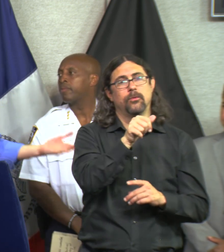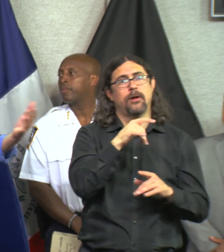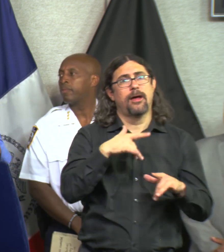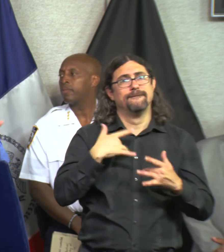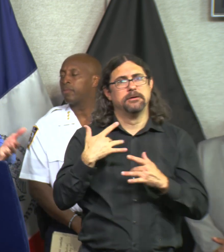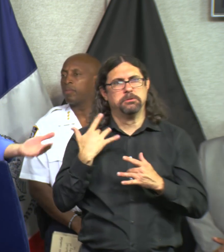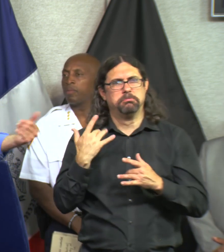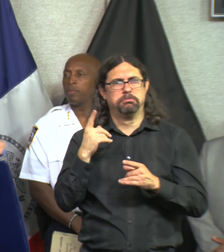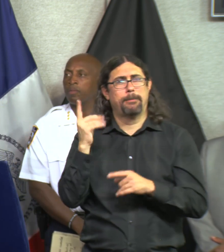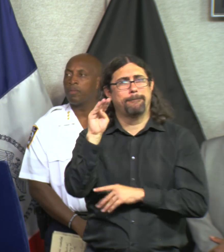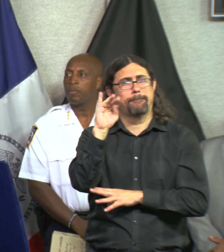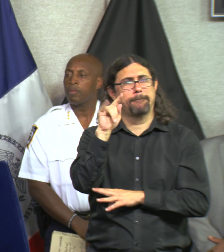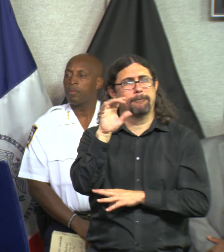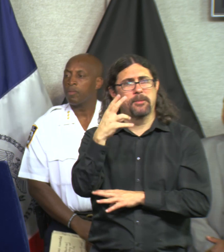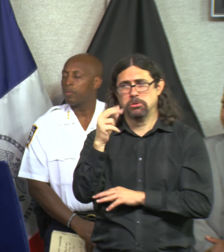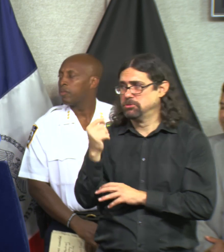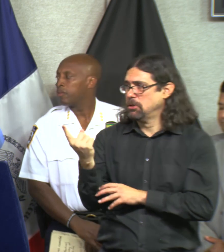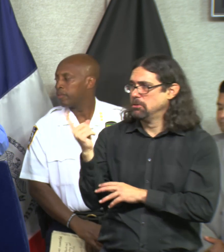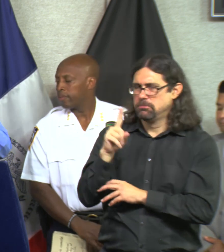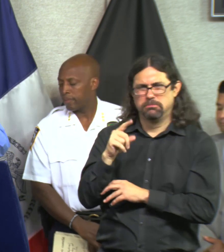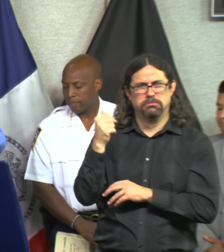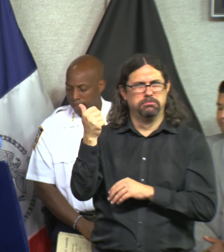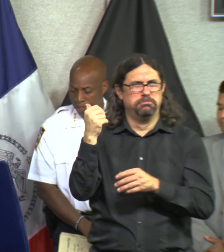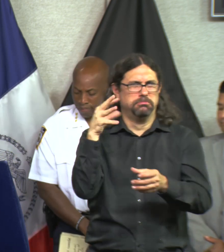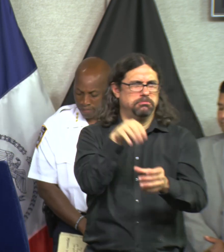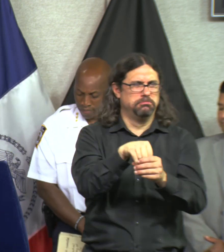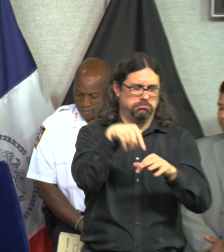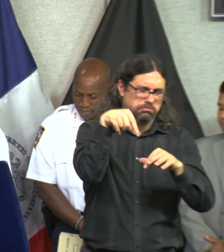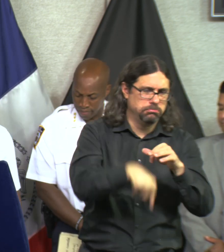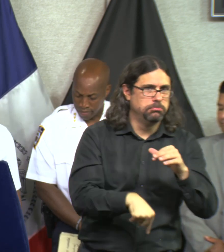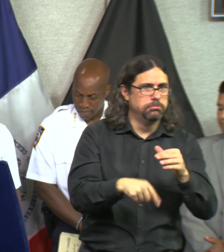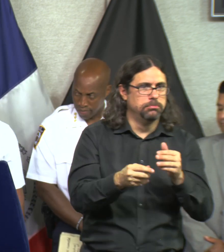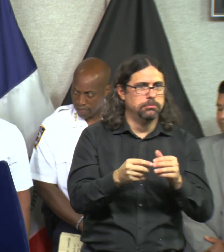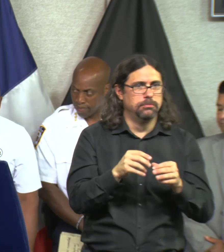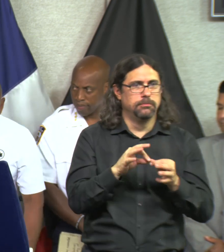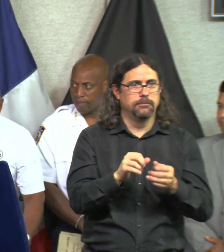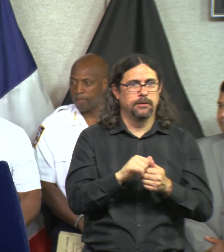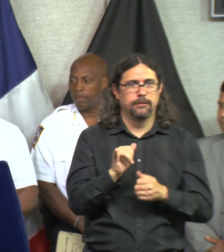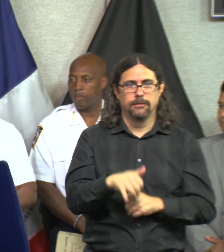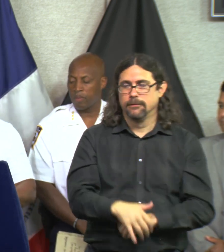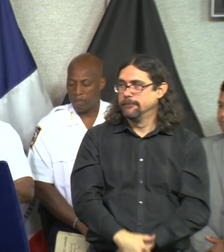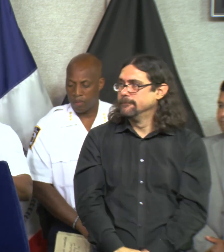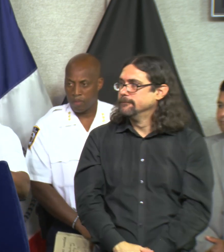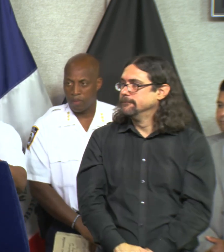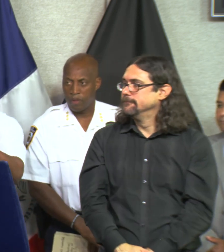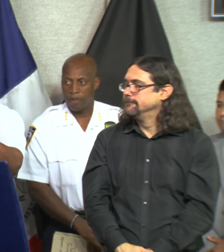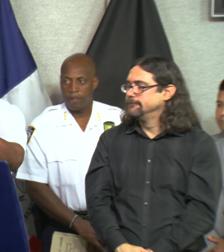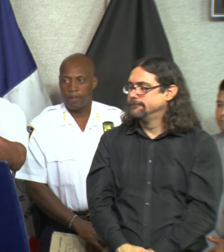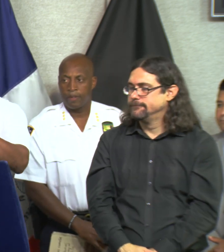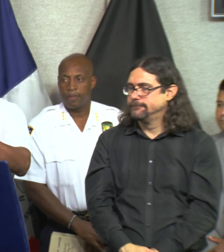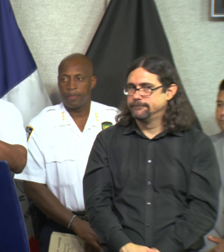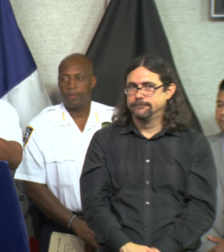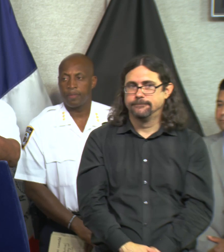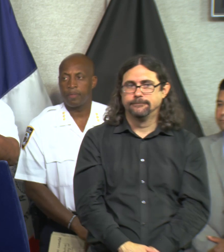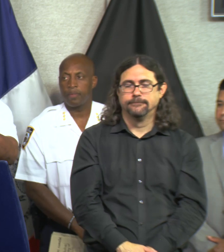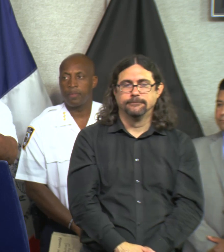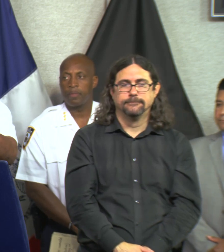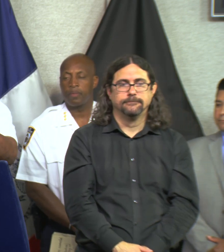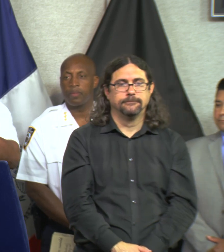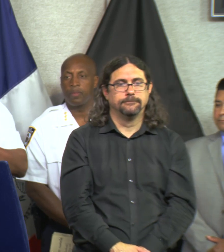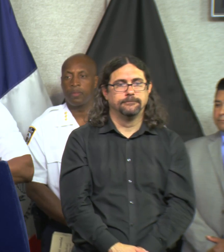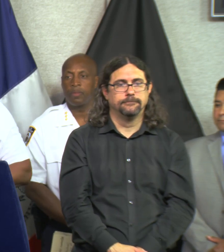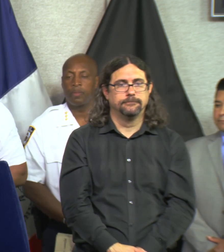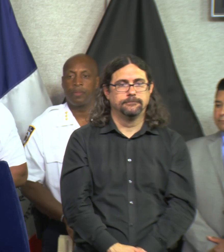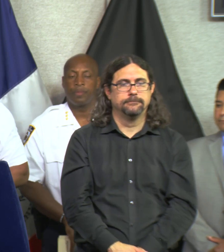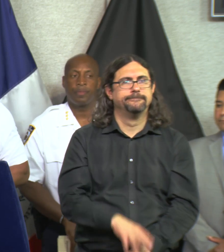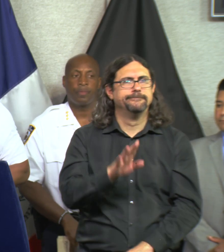of public safety, sometimes it's both. But Mitch, come on up and start, and then Vicki or anyone else who wants to add. The mayor is correct.